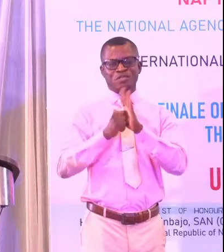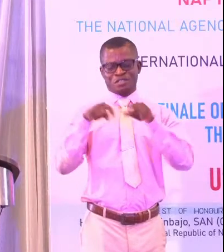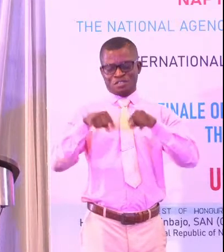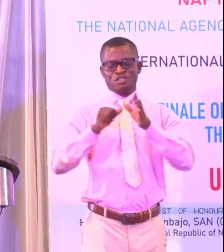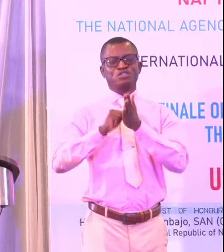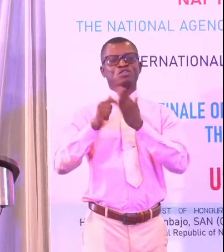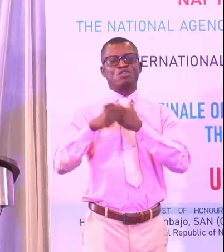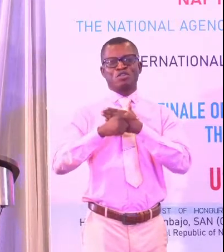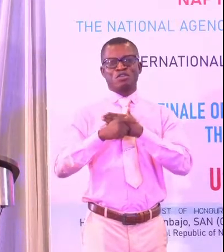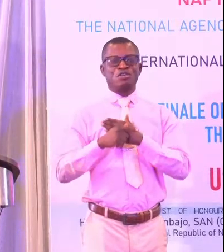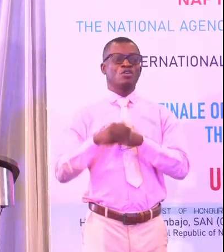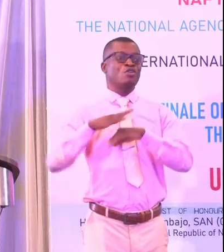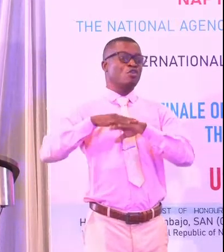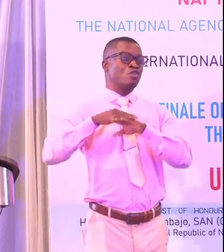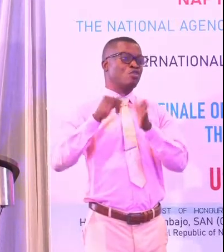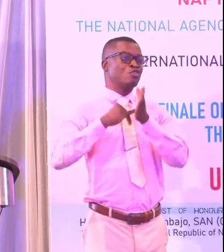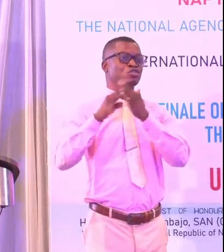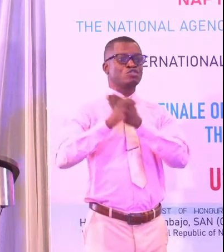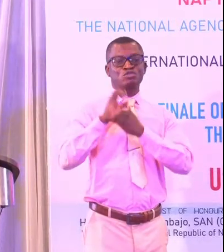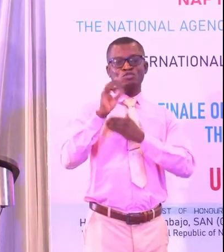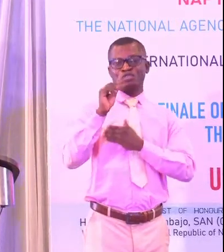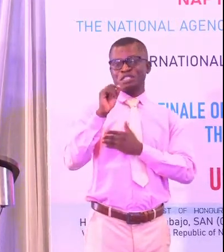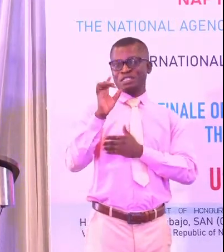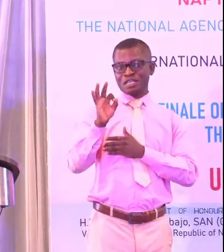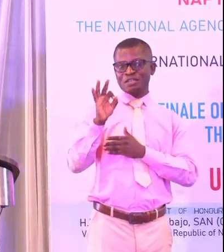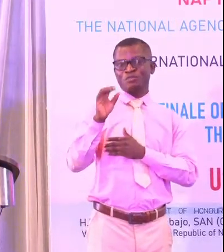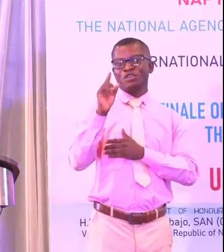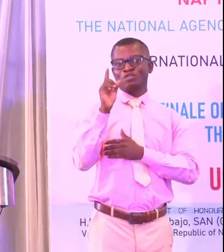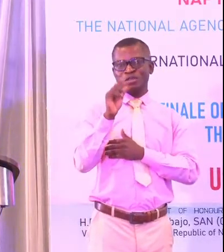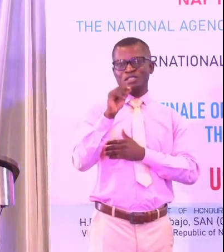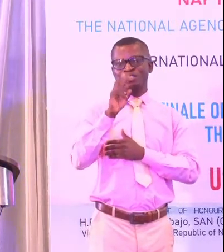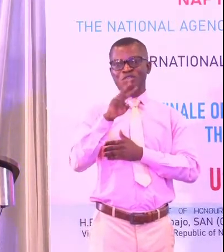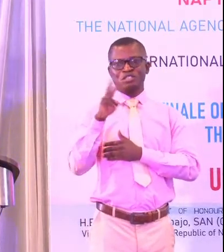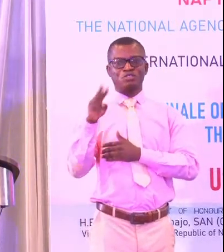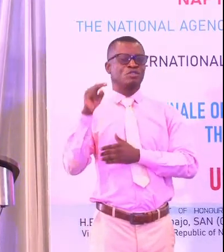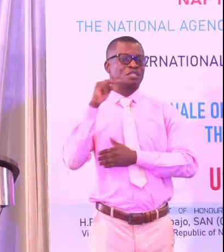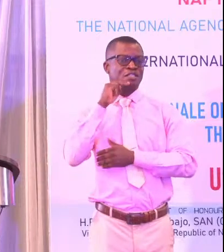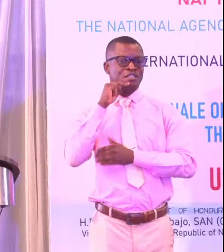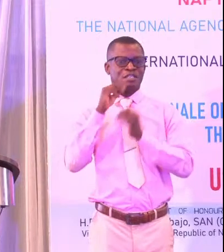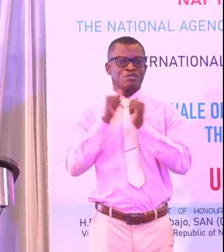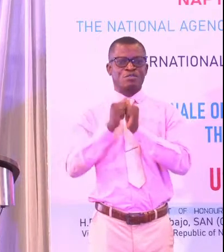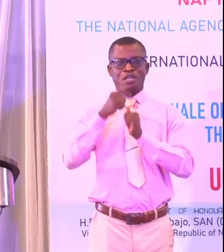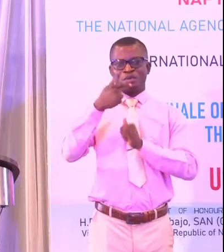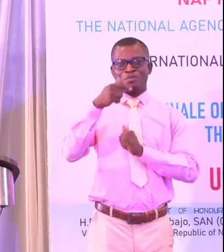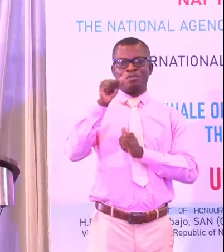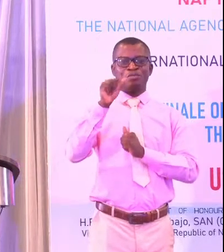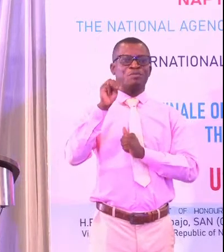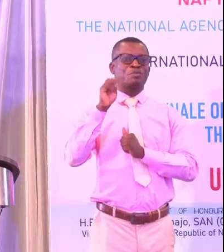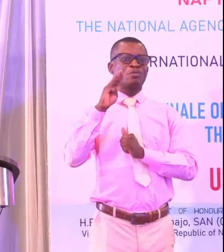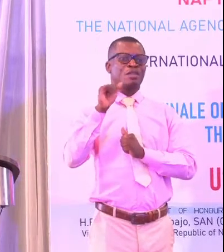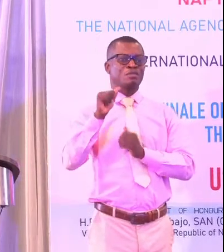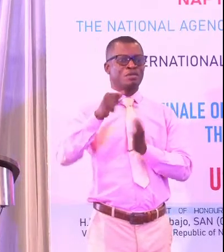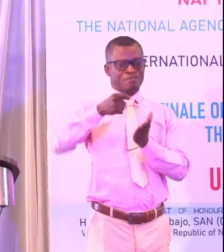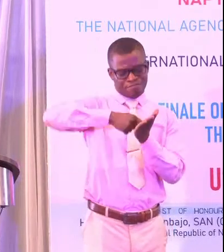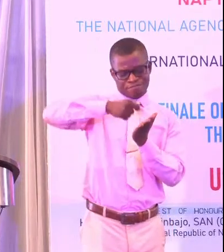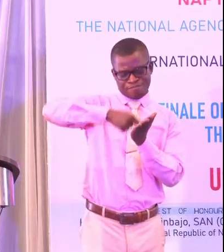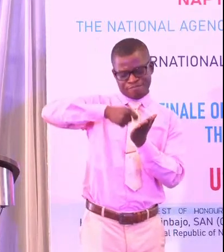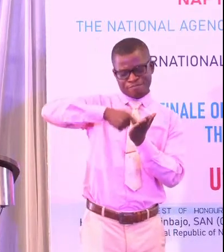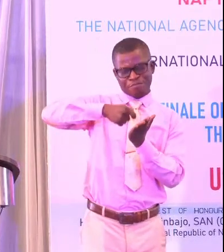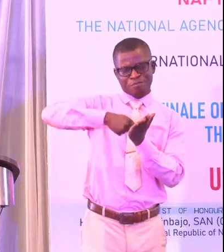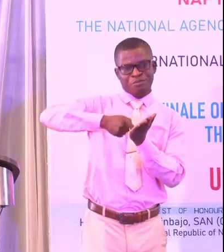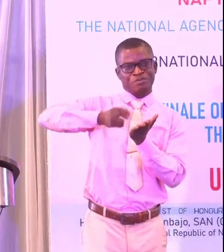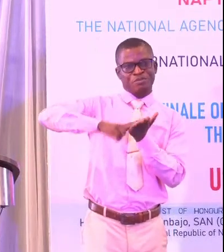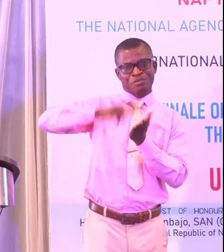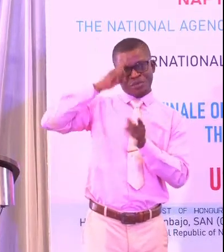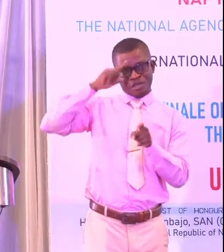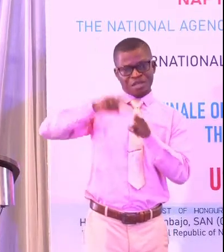June 29, 2022, Nigeria and the Gambia signed an MOU to prevent, suppress, punish